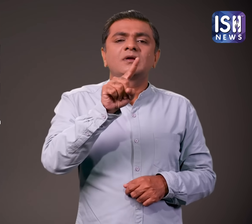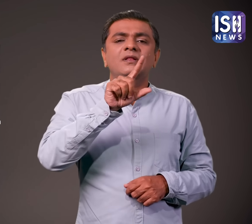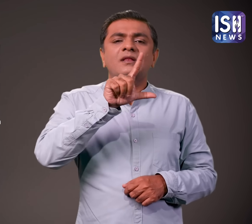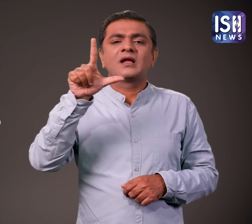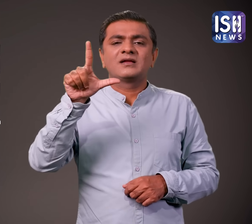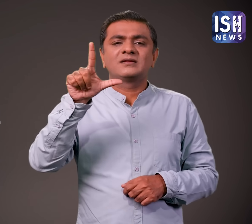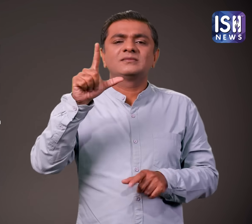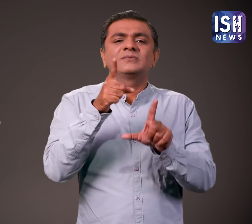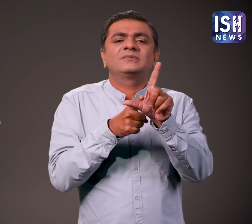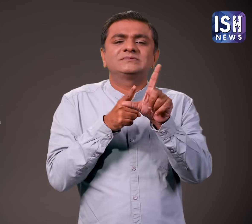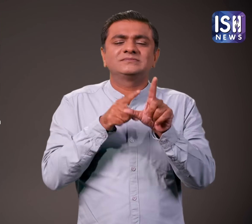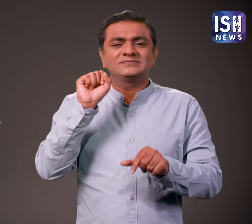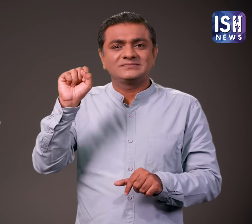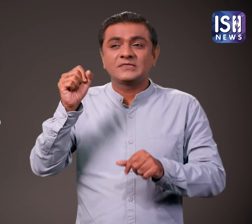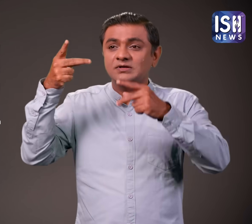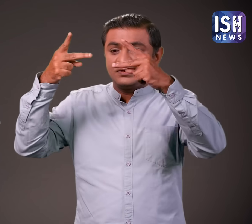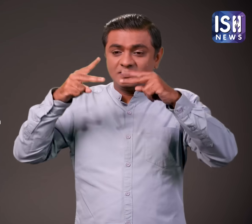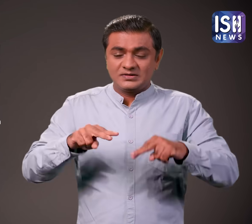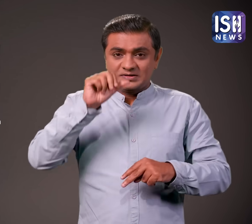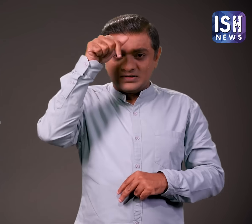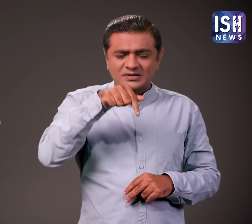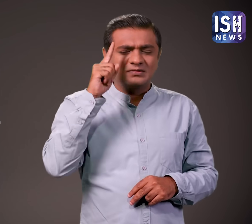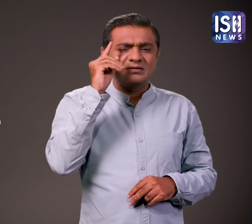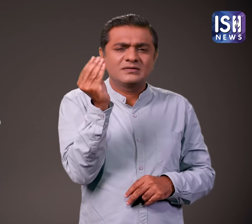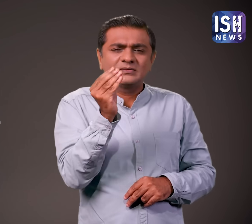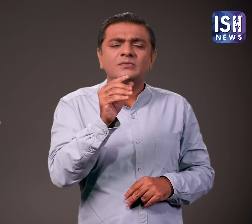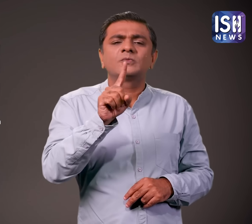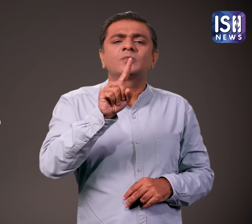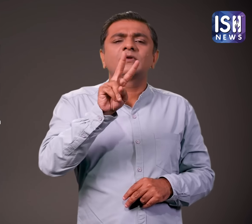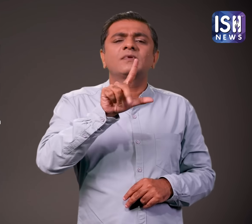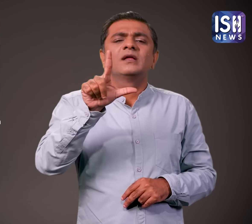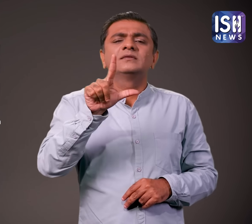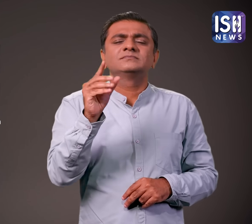That is approximately 12,18,500 rupees in Indian currency.